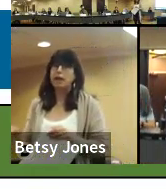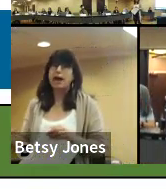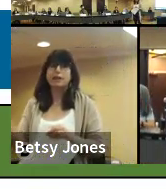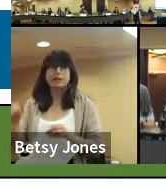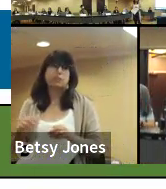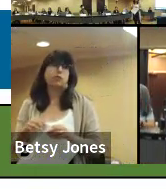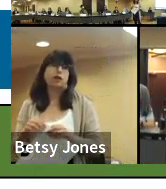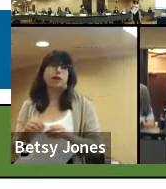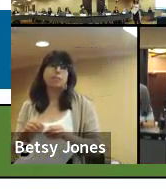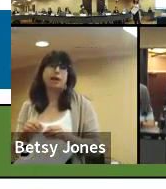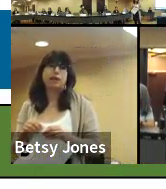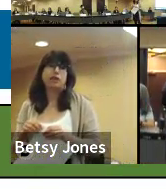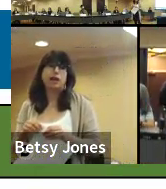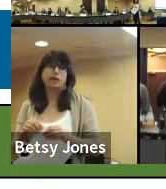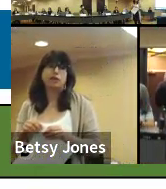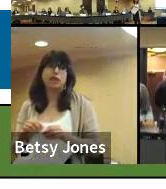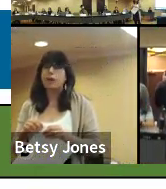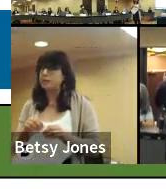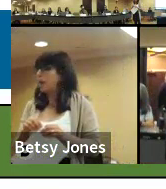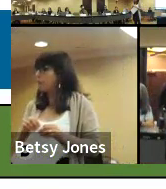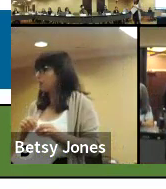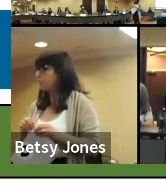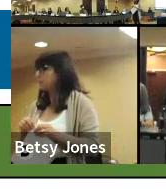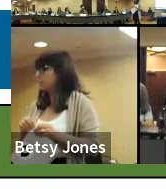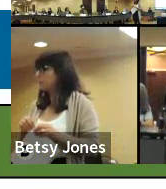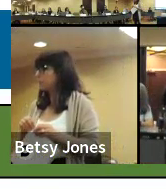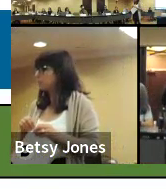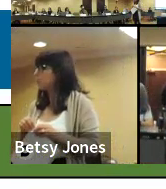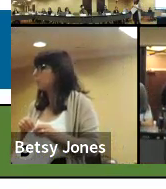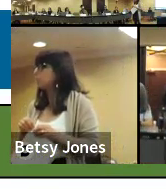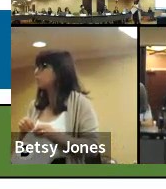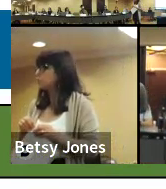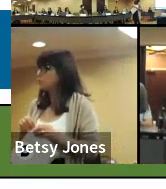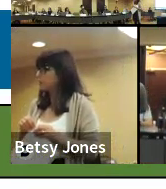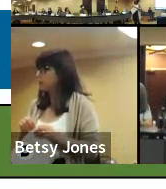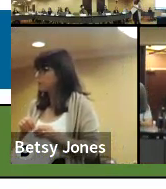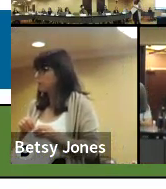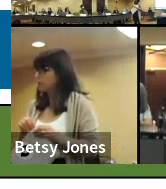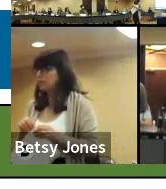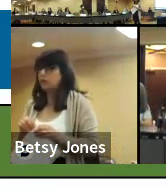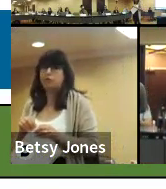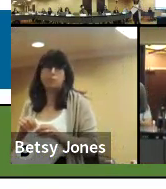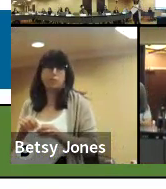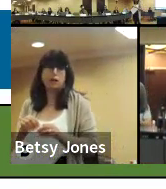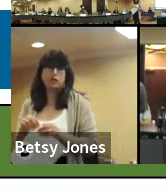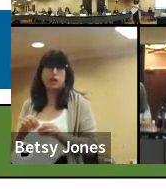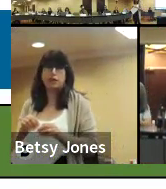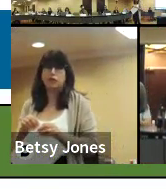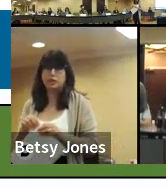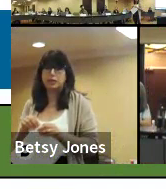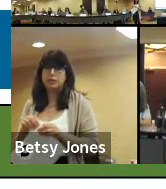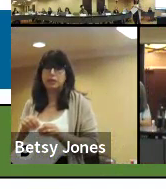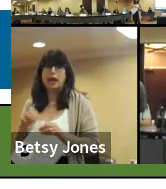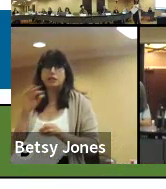o'clock. And that's when we're going to come back here and hear about the outcomes of the Lived Experience Stories project from Vikasha